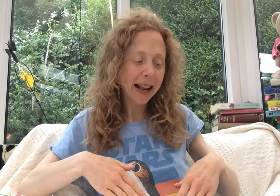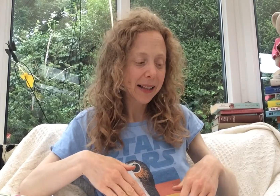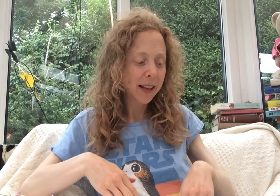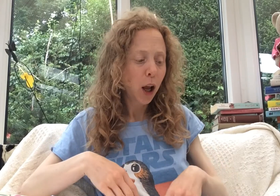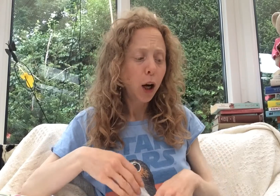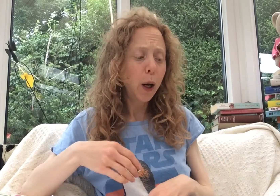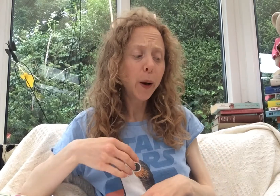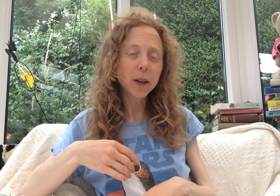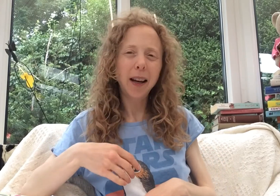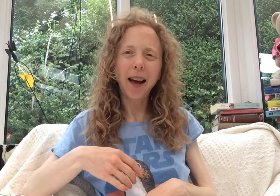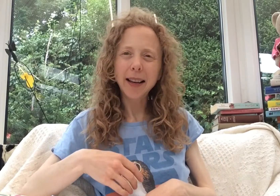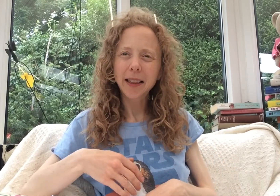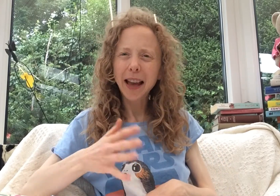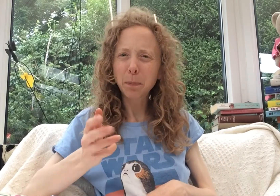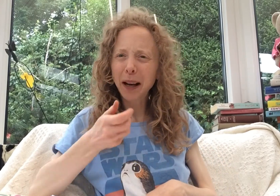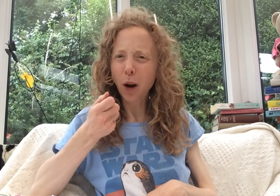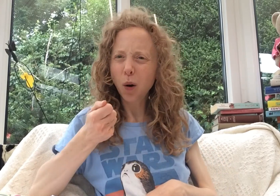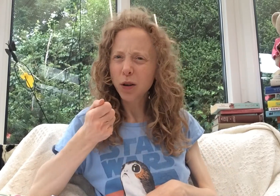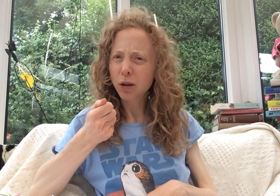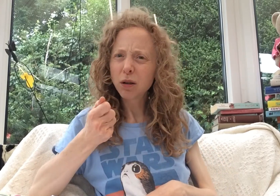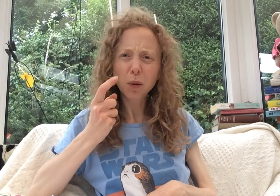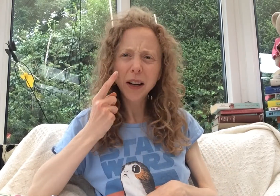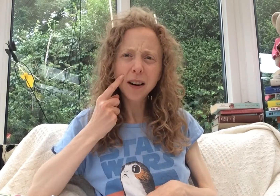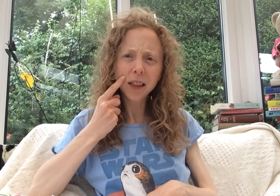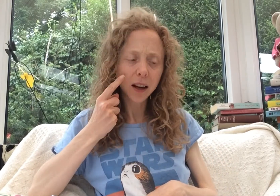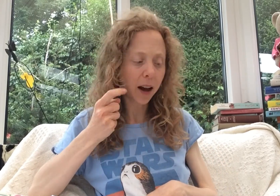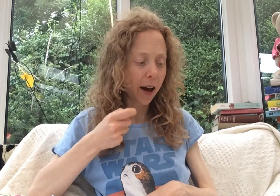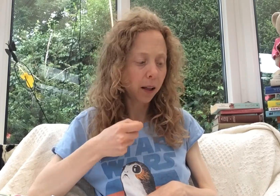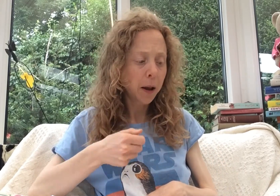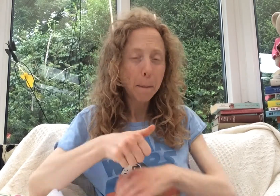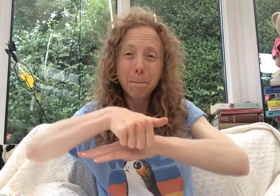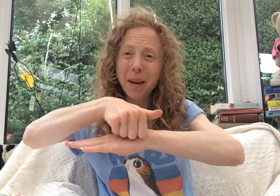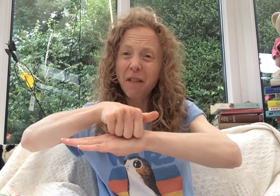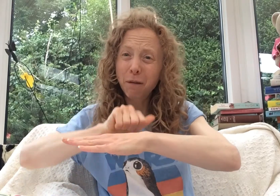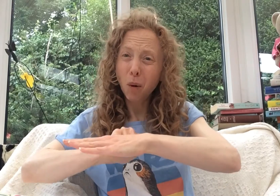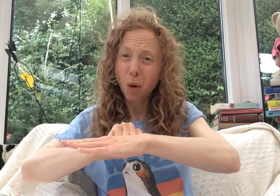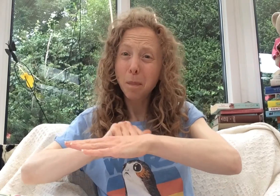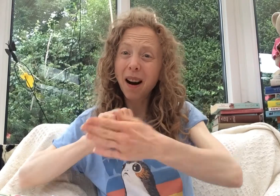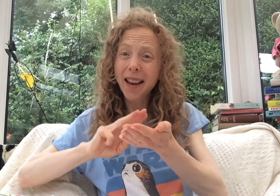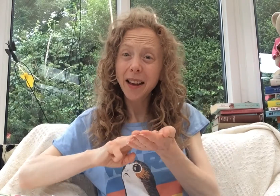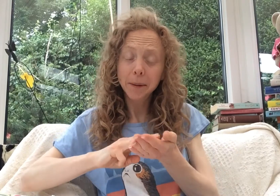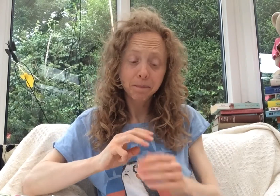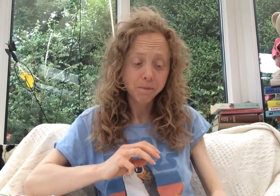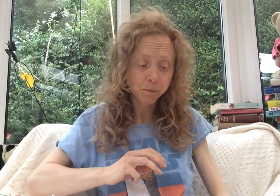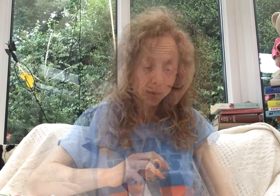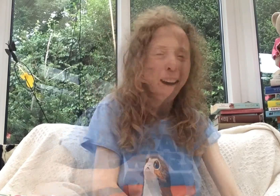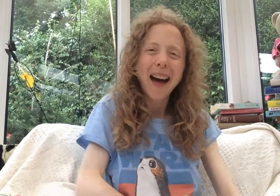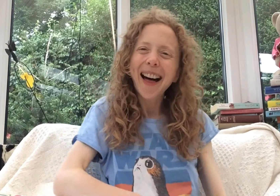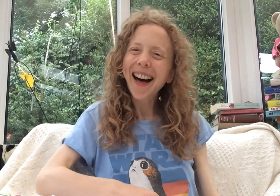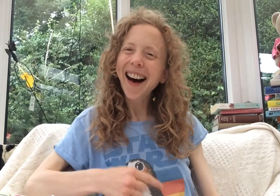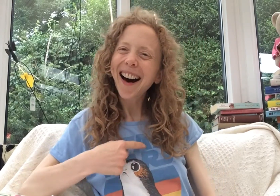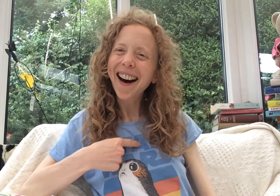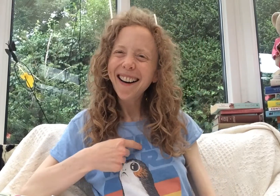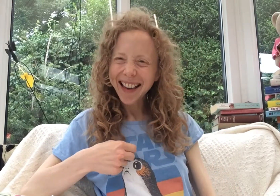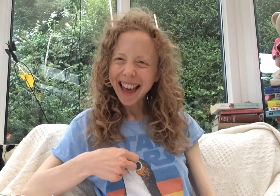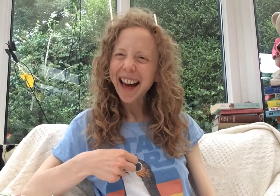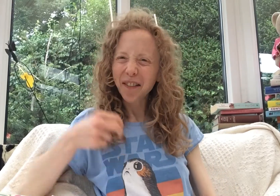dress looked like they'd belonged to another girl before Maya. "I have a